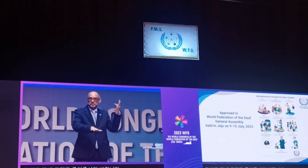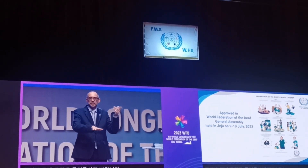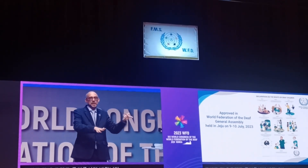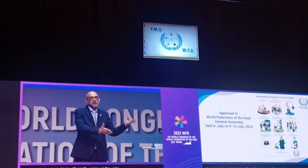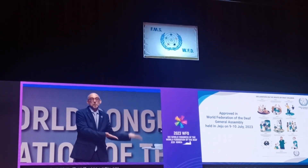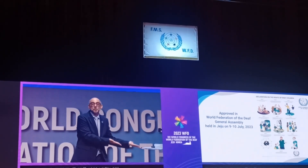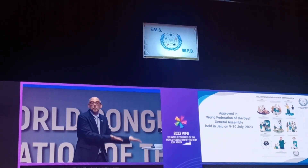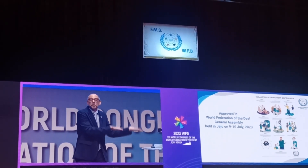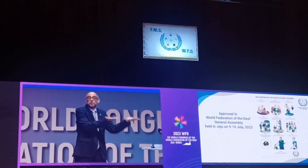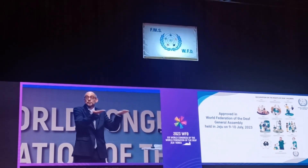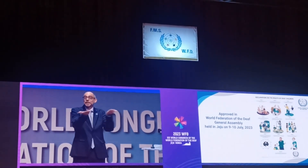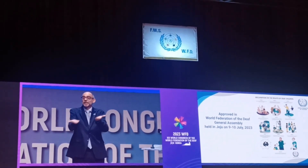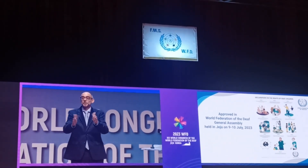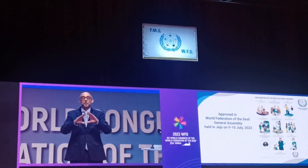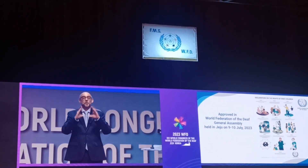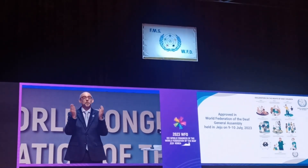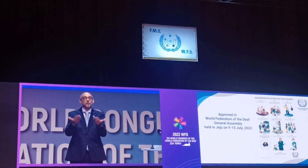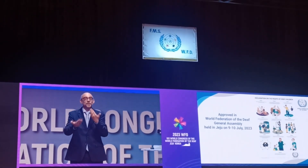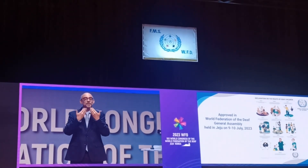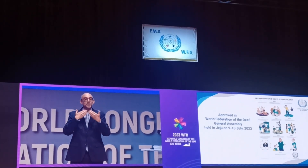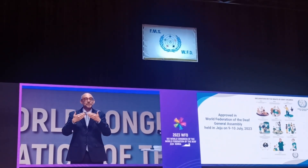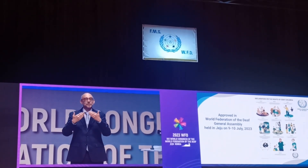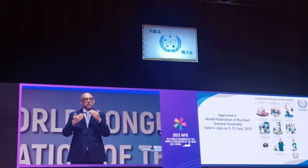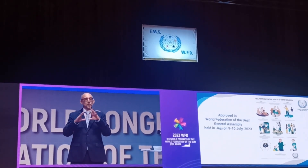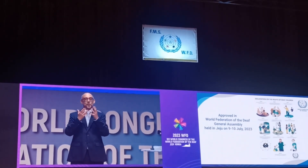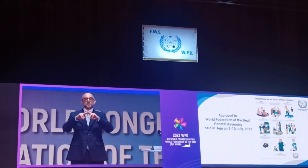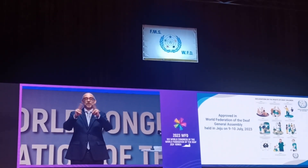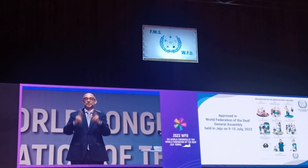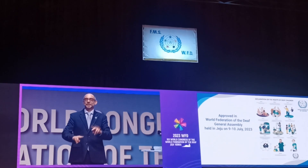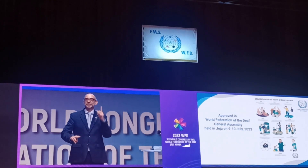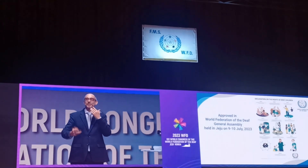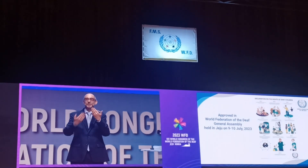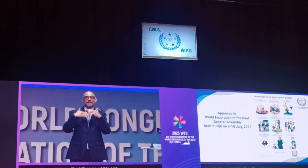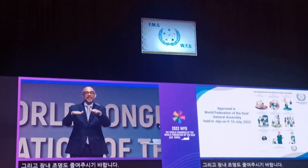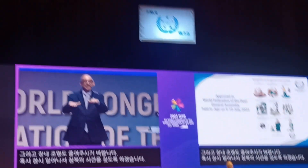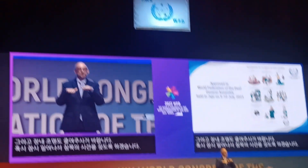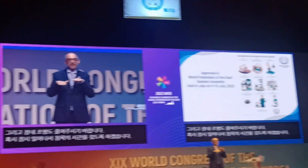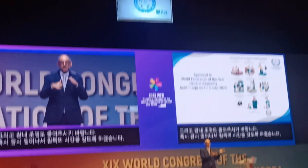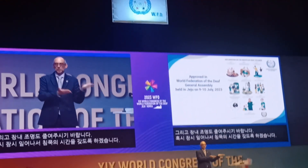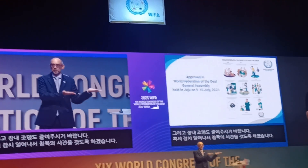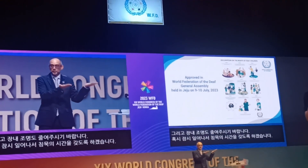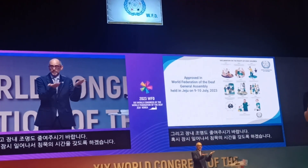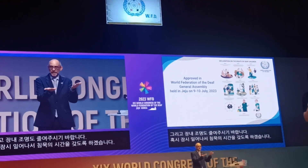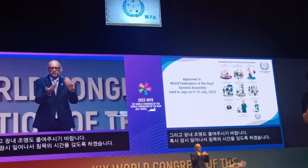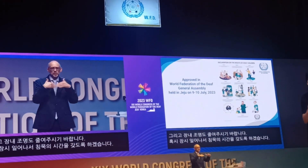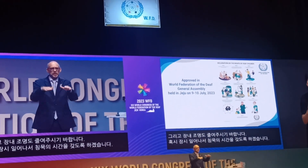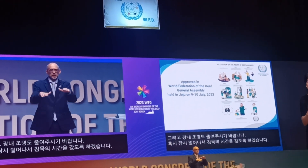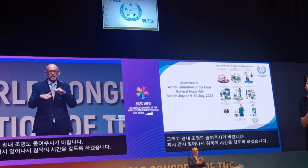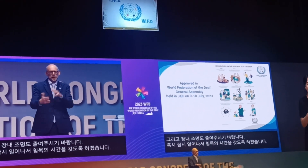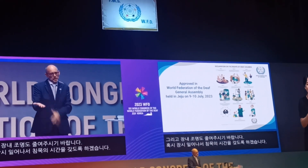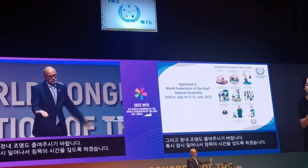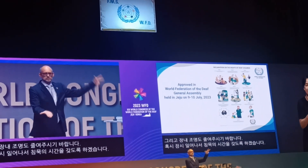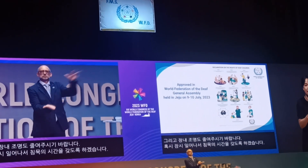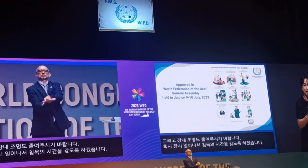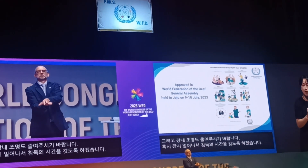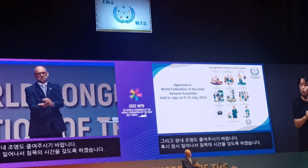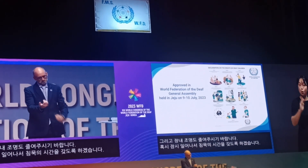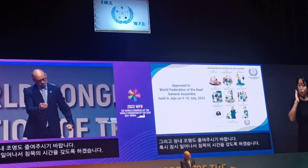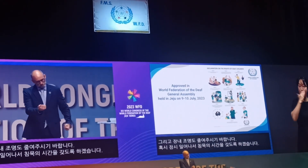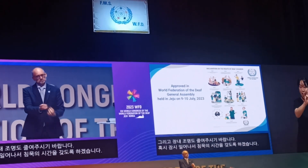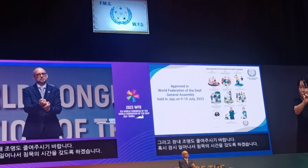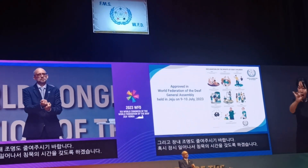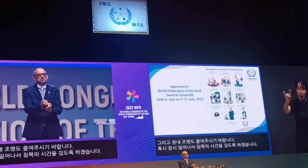identifying these rights specifically. And so the French Deaf Association brought this declaration to the WFD's